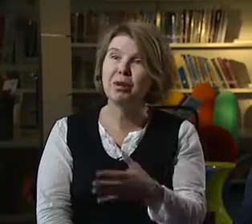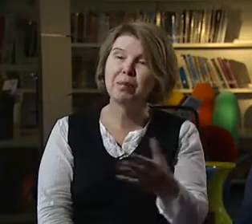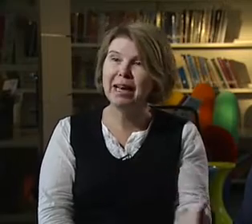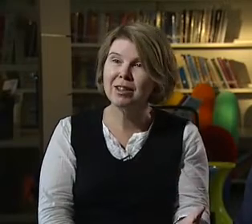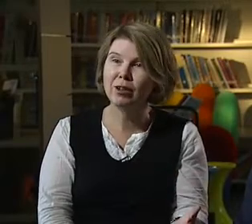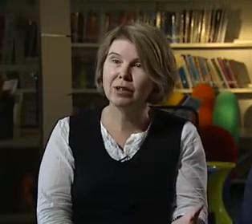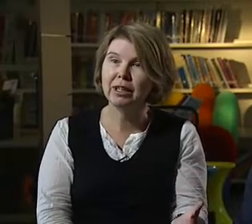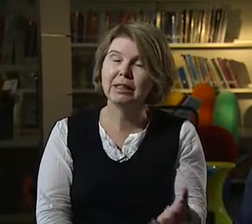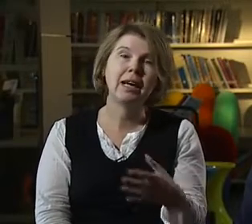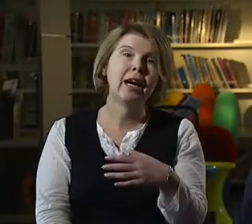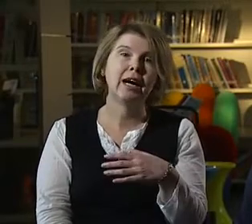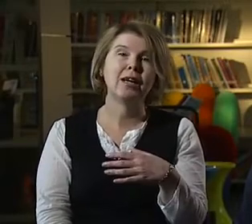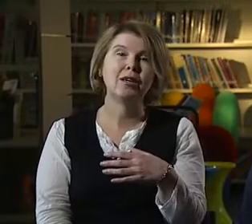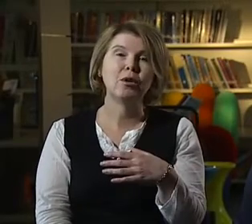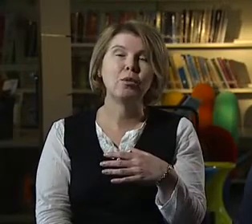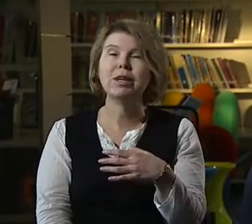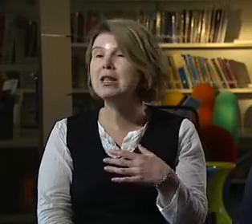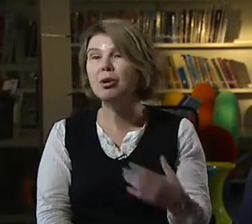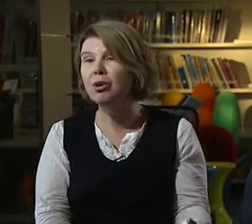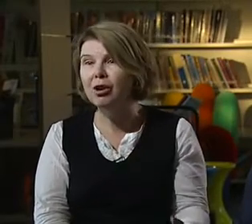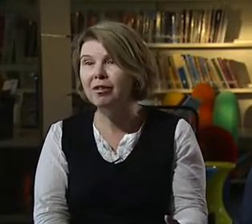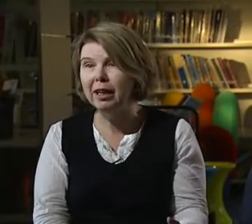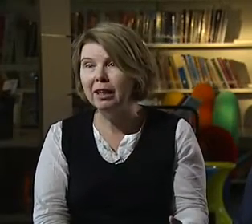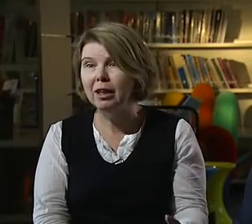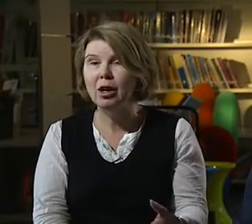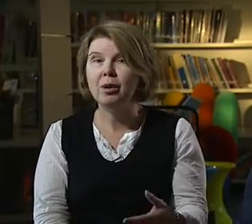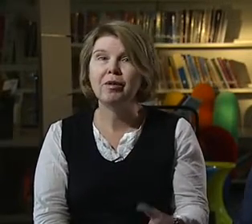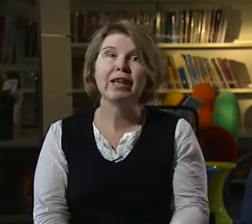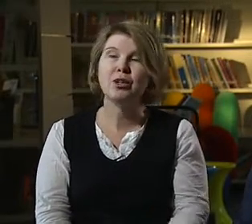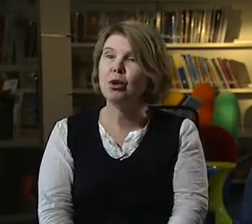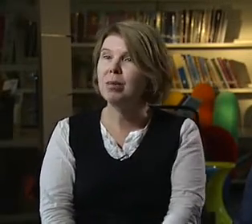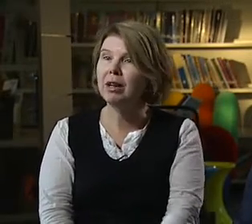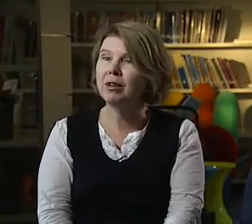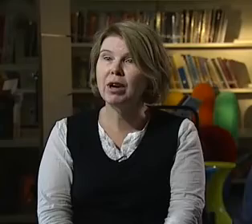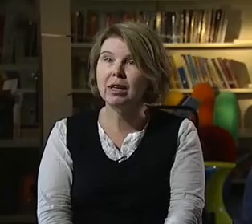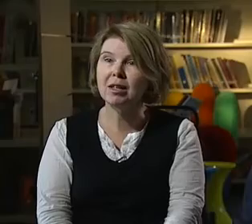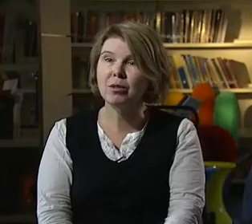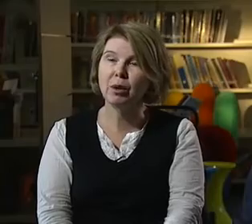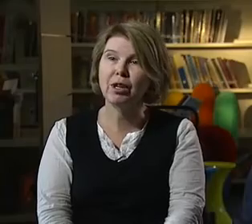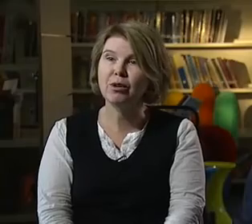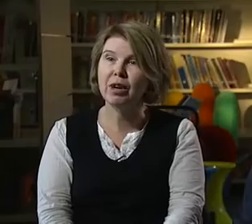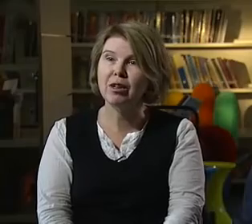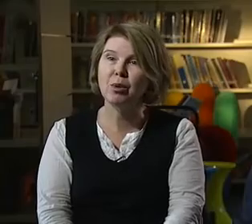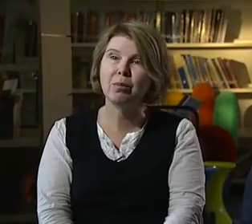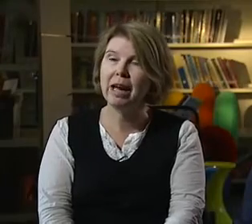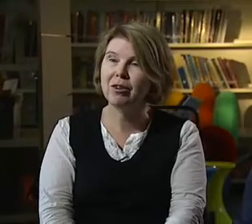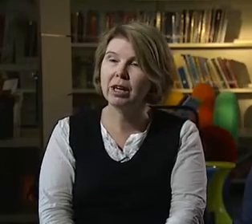and manslaughter, what is pornography. We've had to talk about drugs, what are good drugs, what are bad